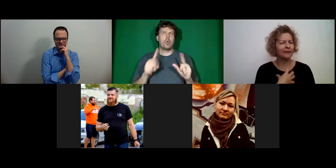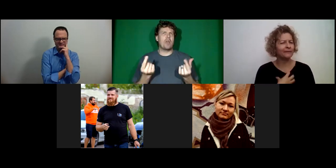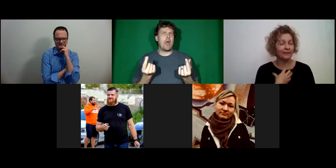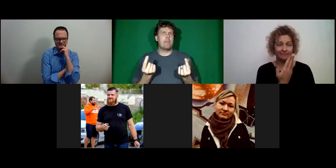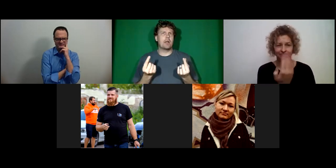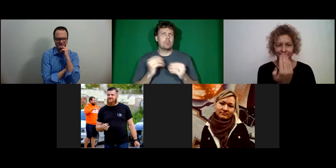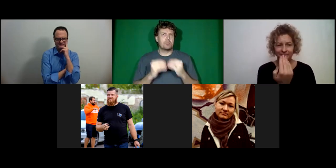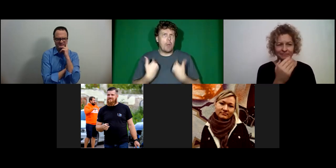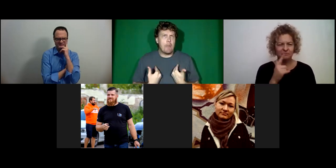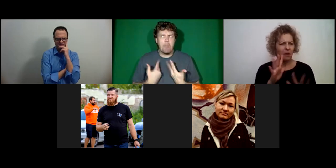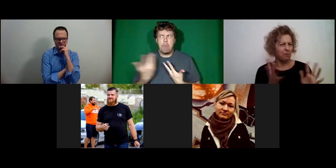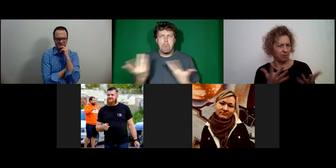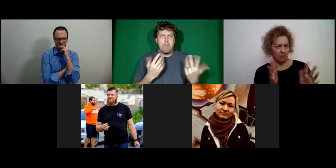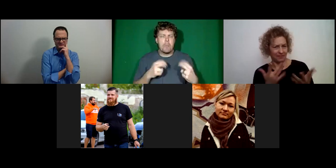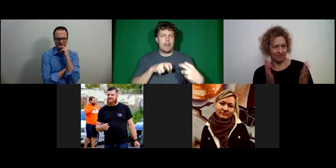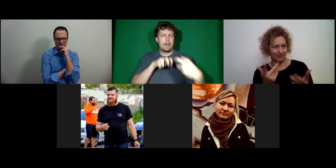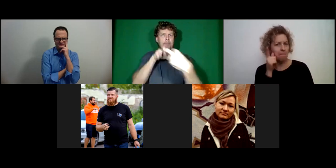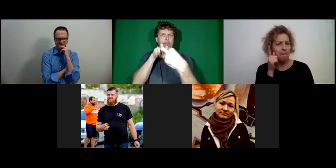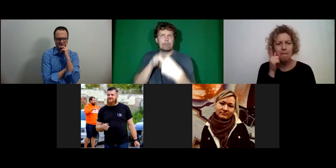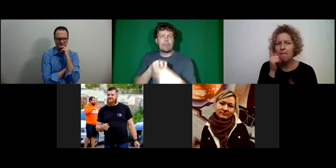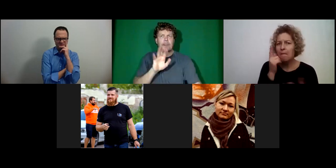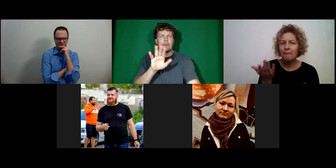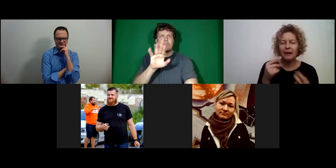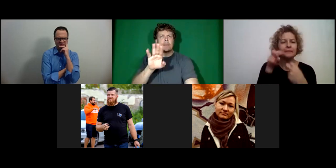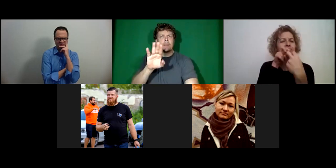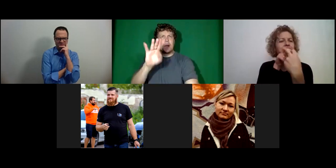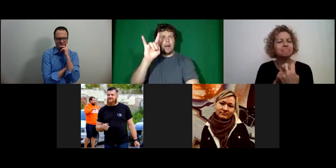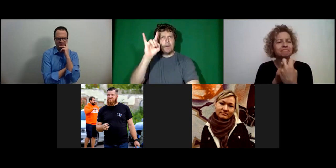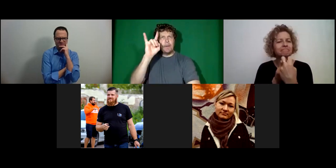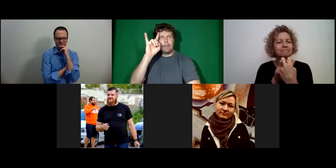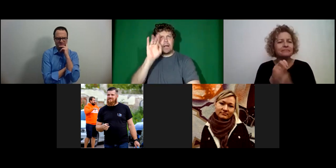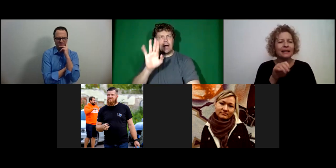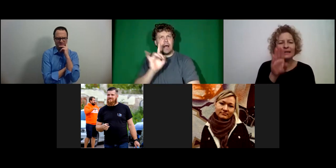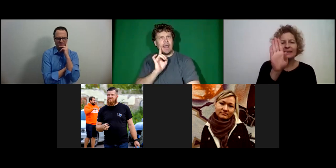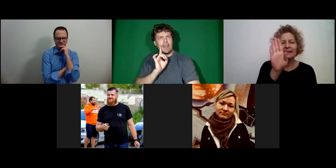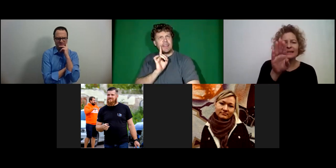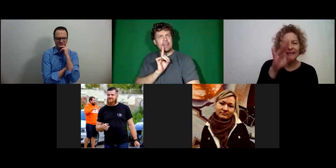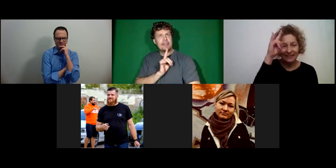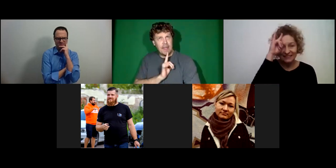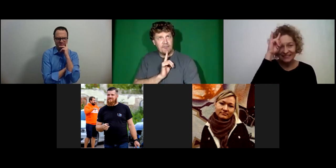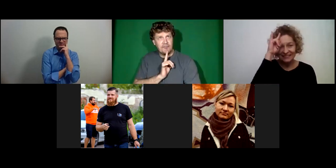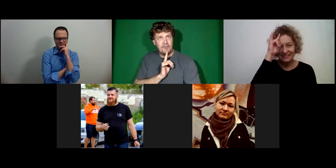he asked me to come with him. I'm like, is there an issue? And he wanted to talk with me. And he's like,